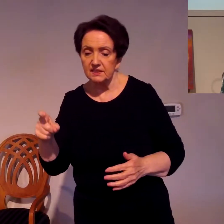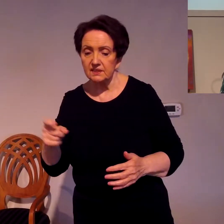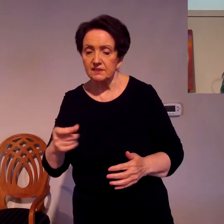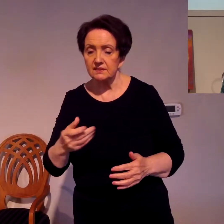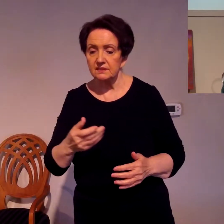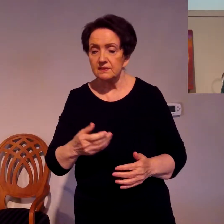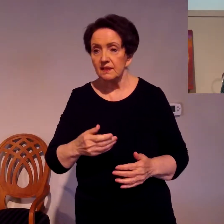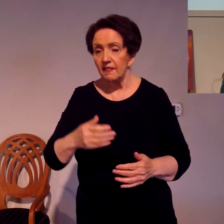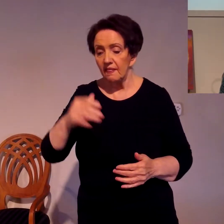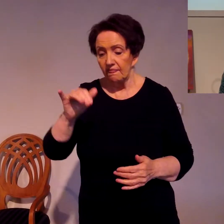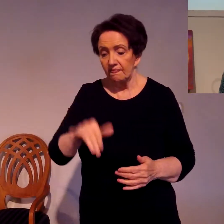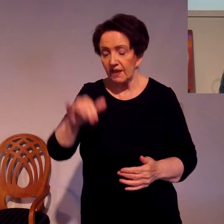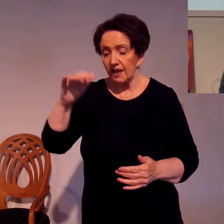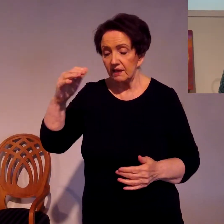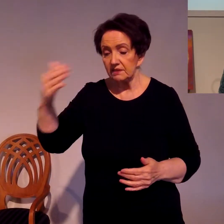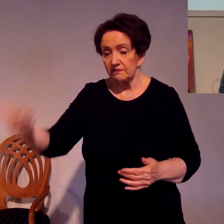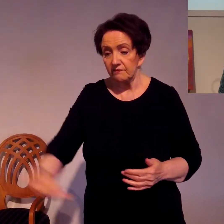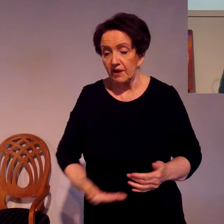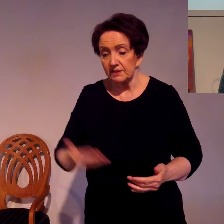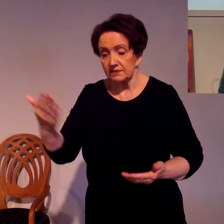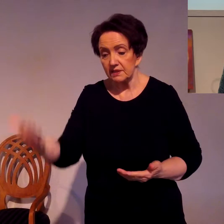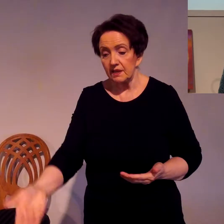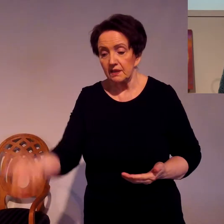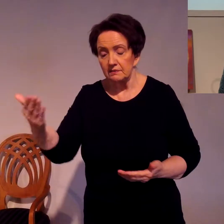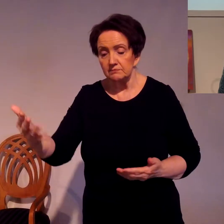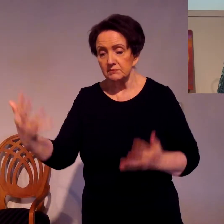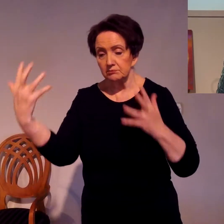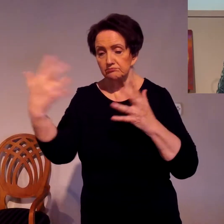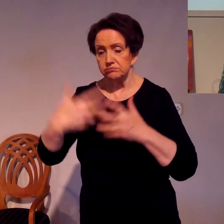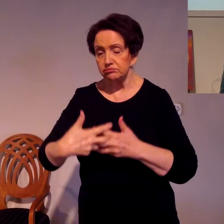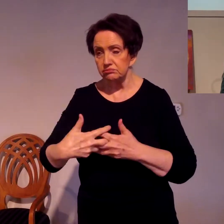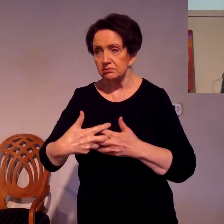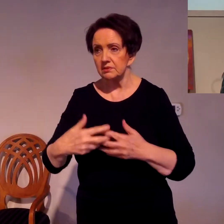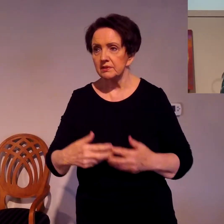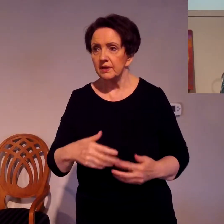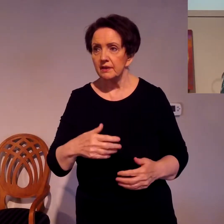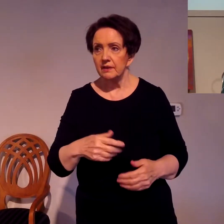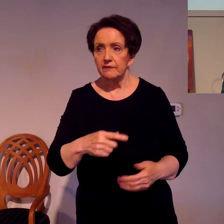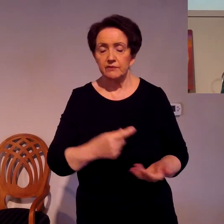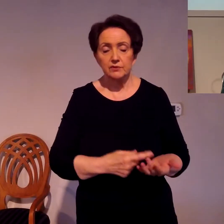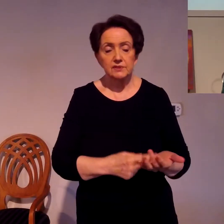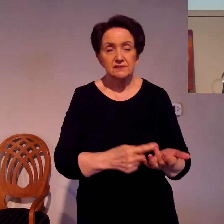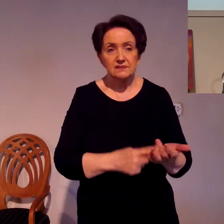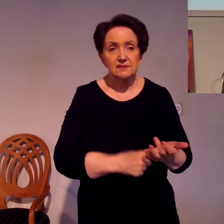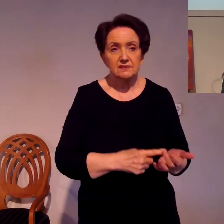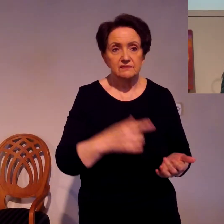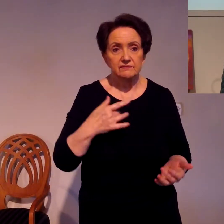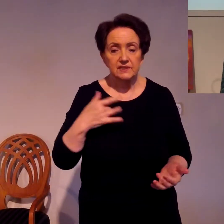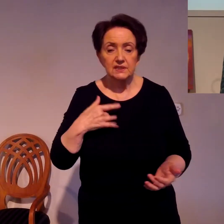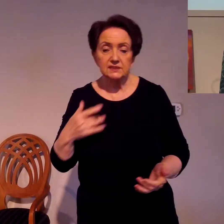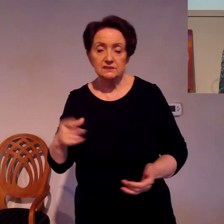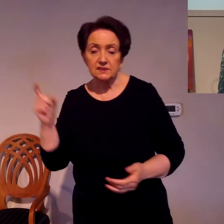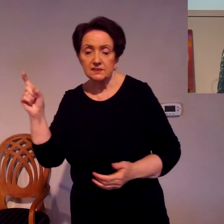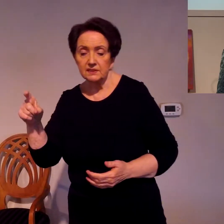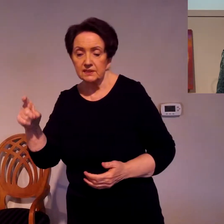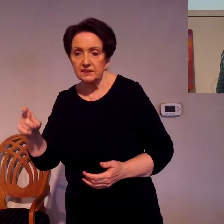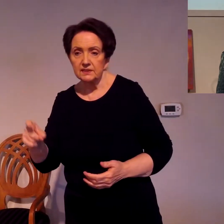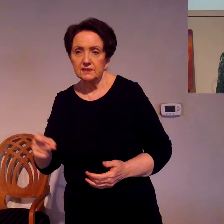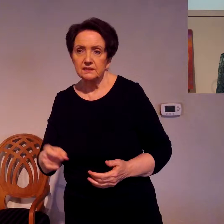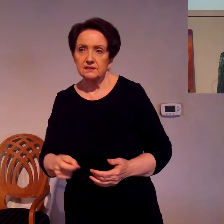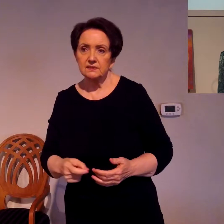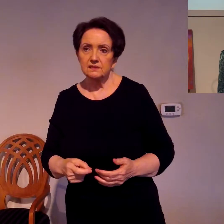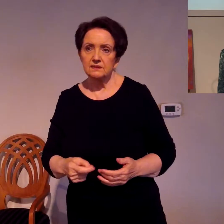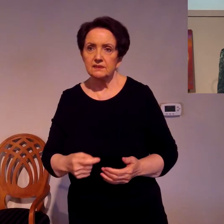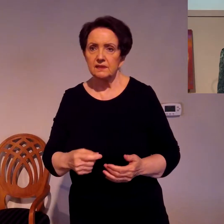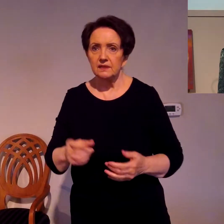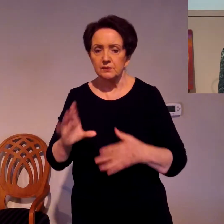you there. If you're then talking about feelings and needs, and you start talking about how that's showing up in the relationship, you invite the person